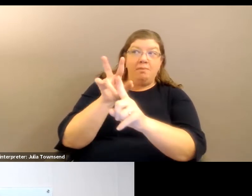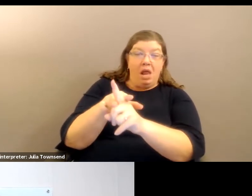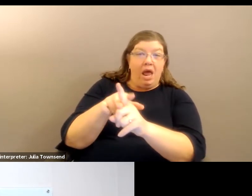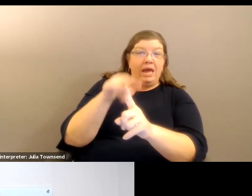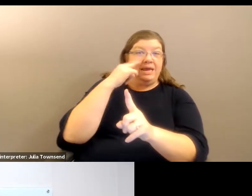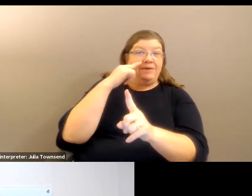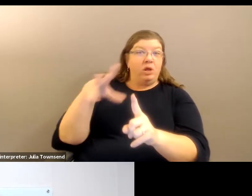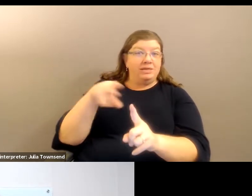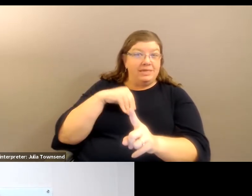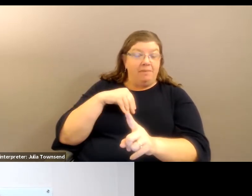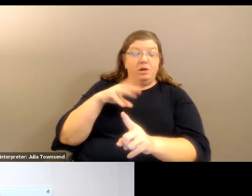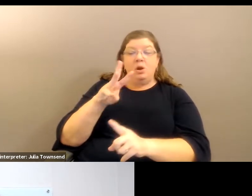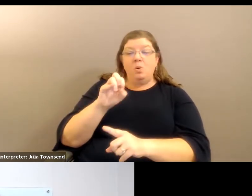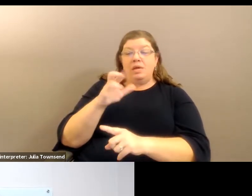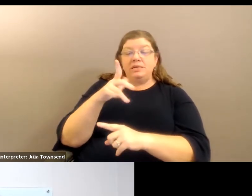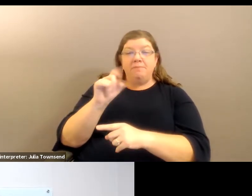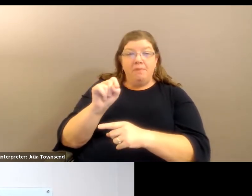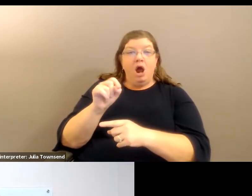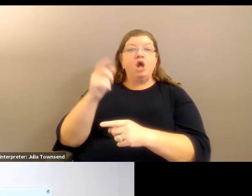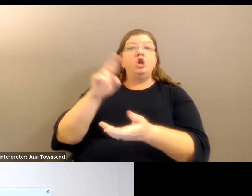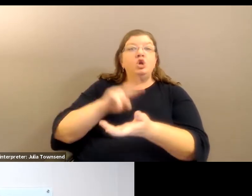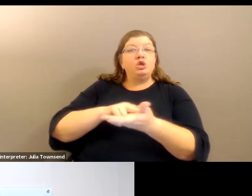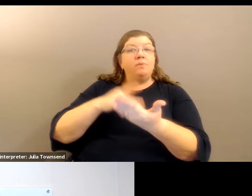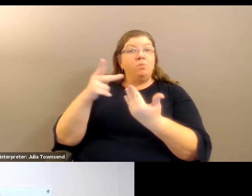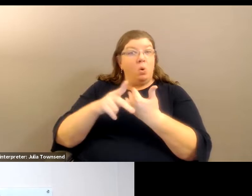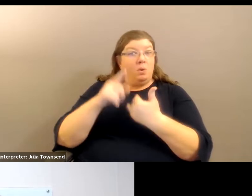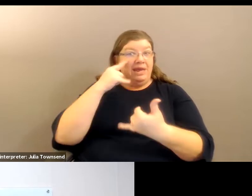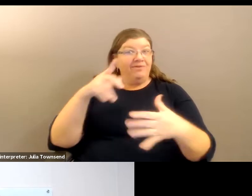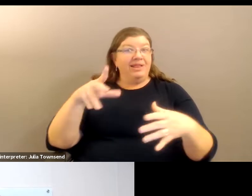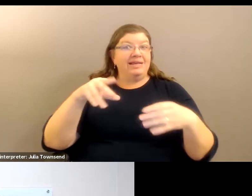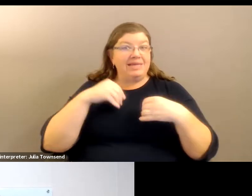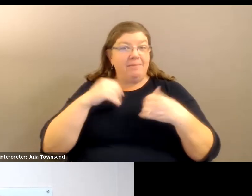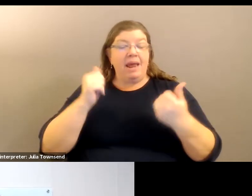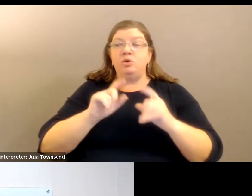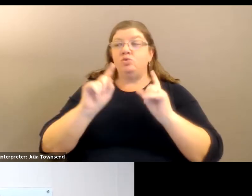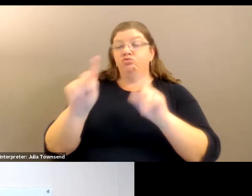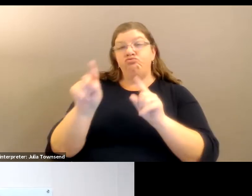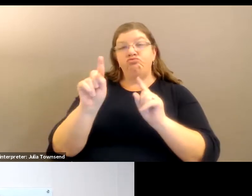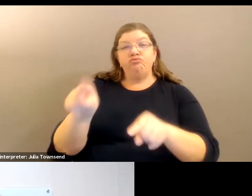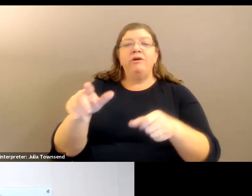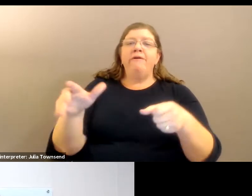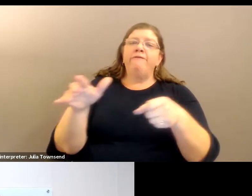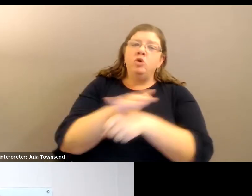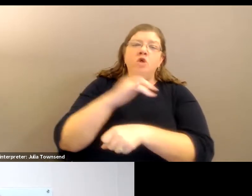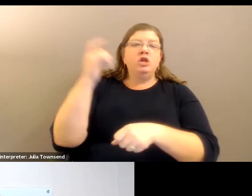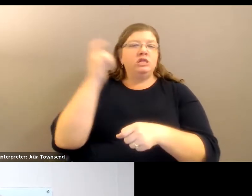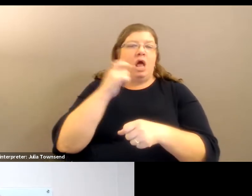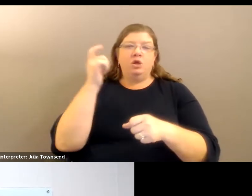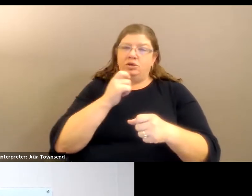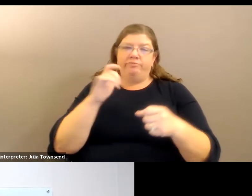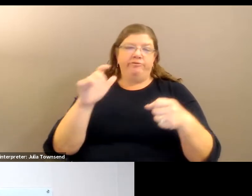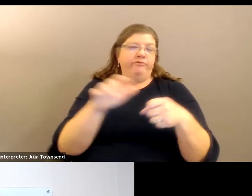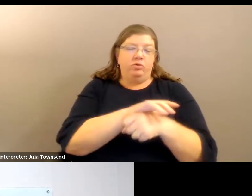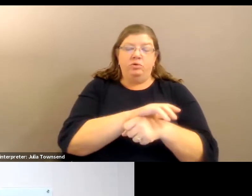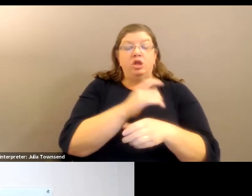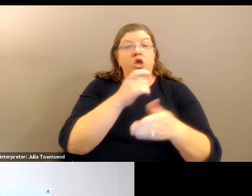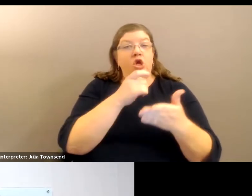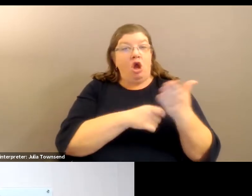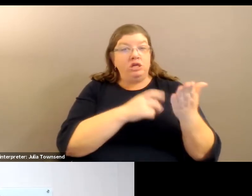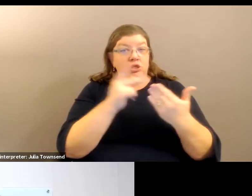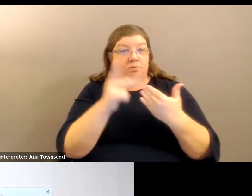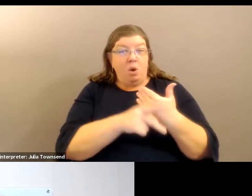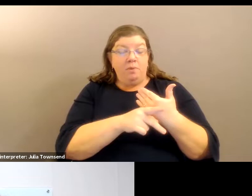to the Westmont Nursing program, will be able to attend on a full scholarship. It's the cost of the program.